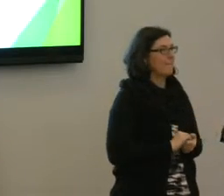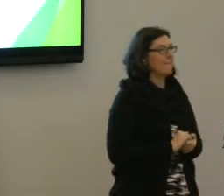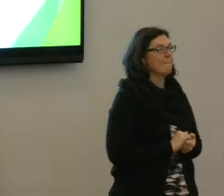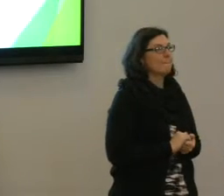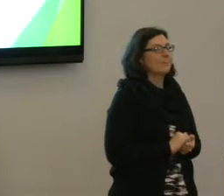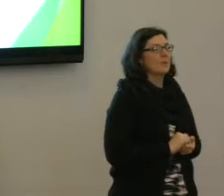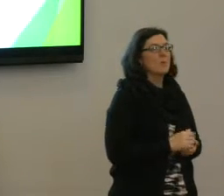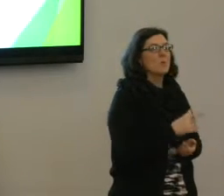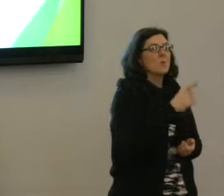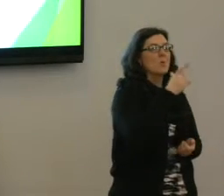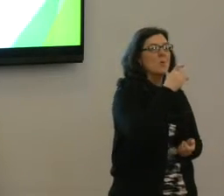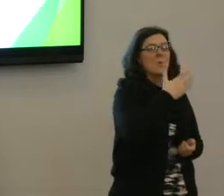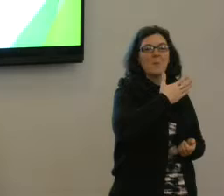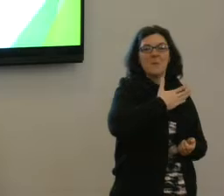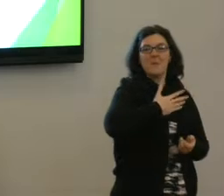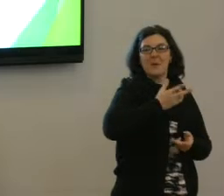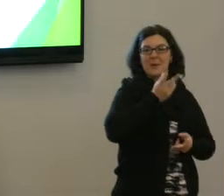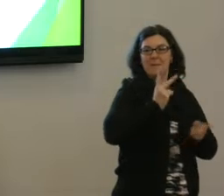my people?